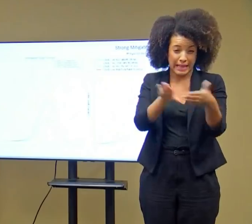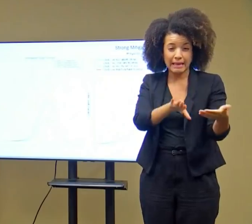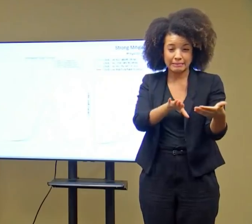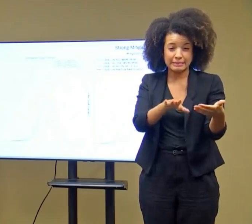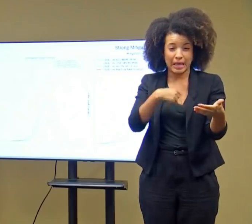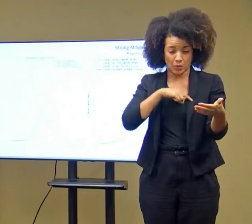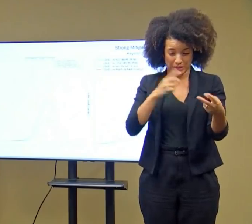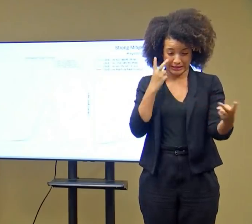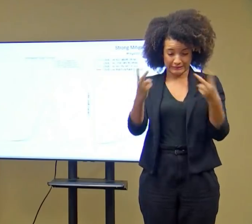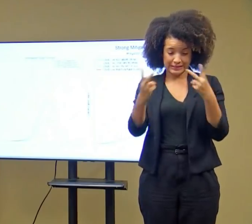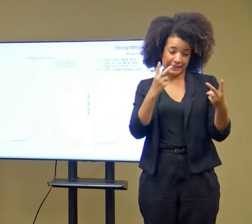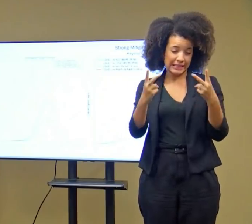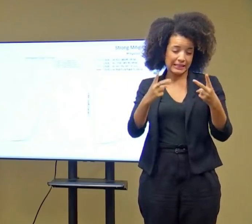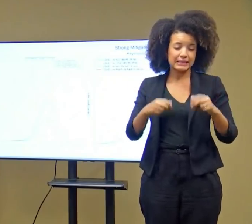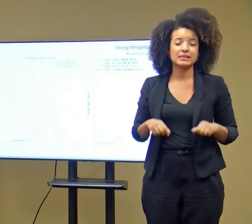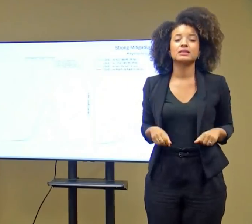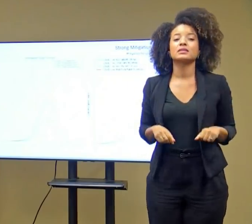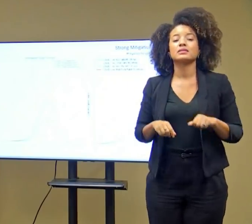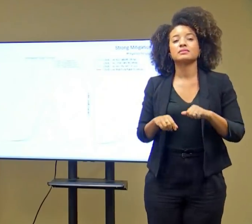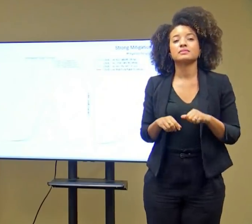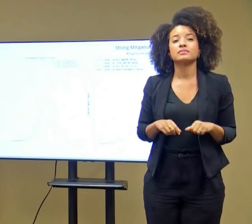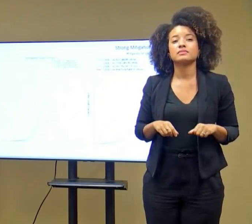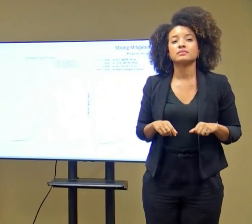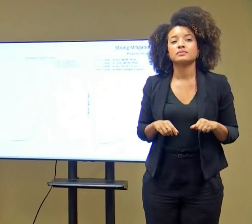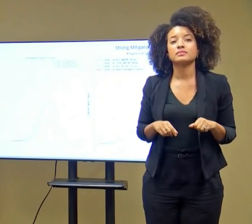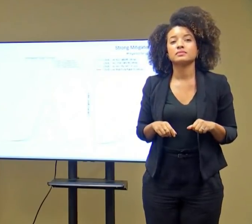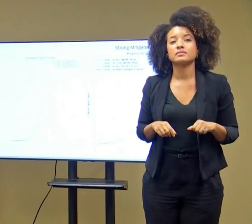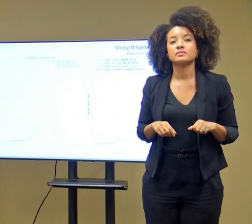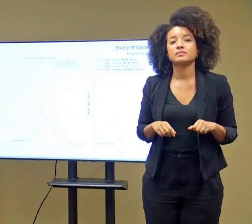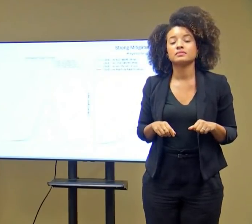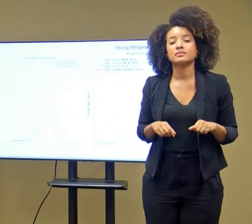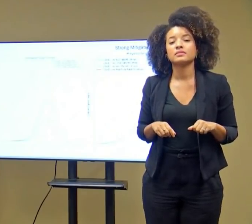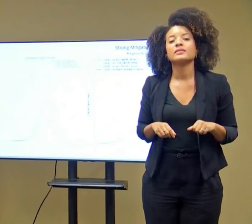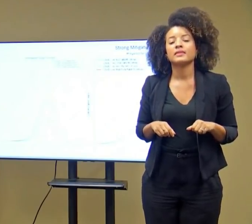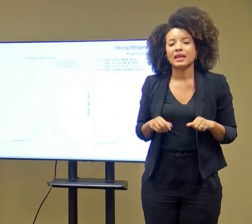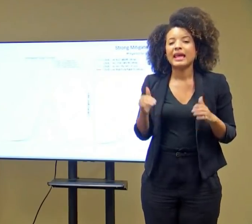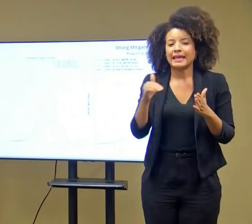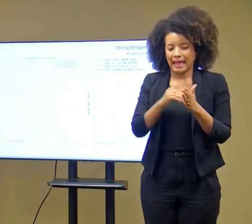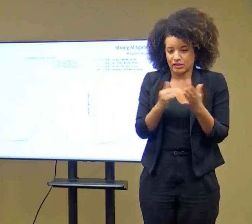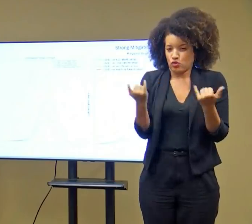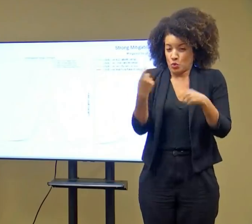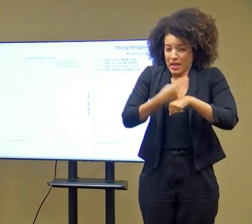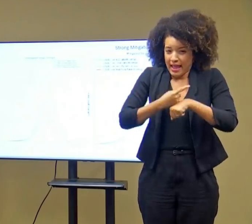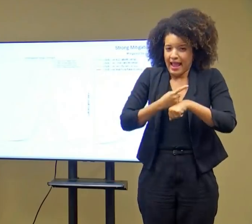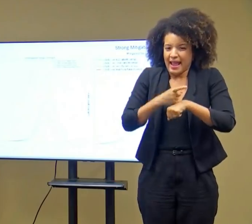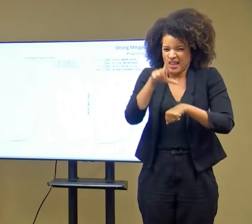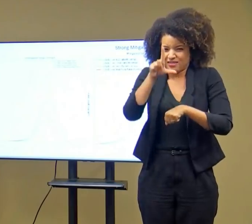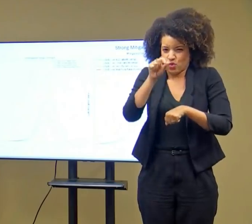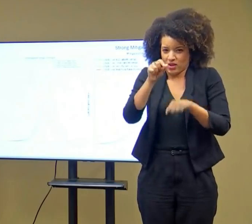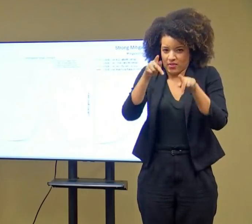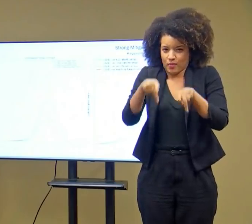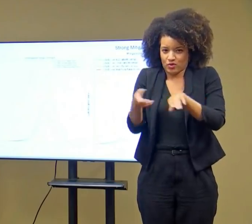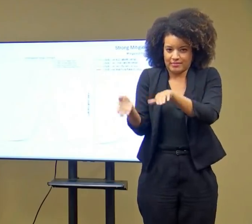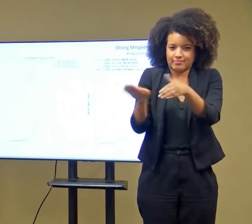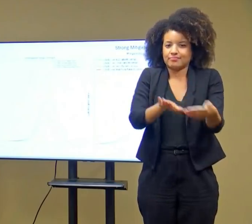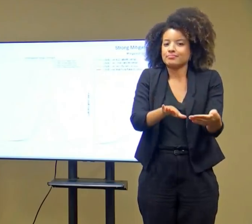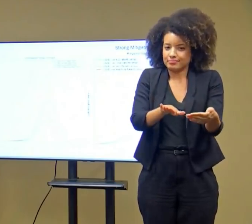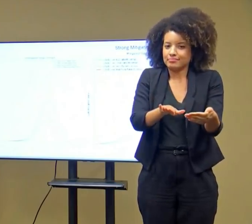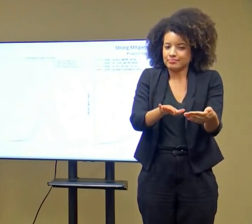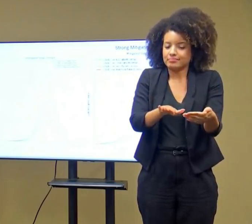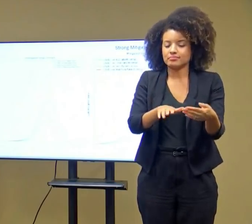that we've seen. We had the 20th death reported today.